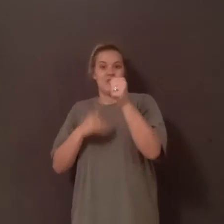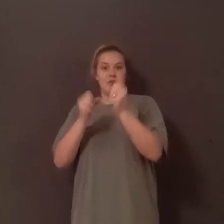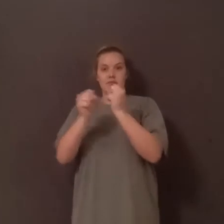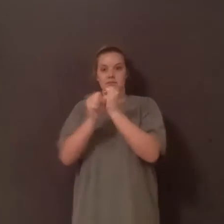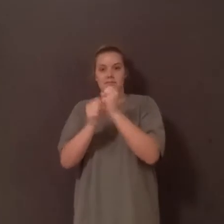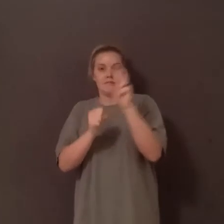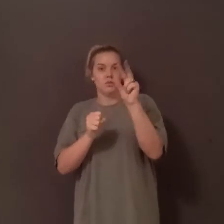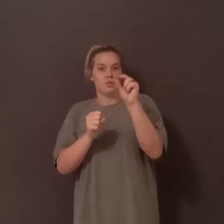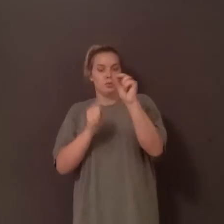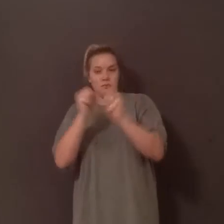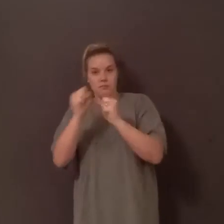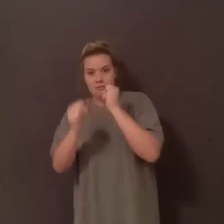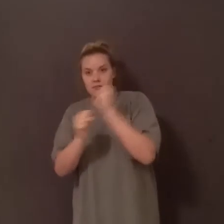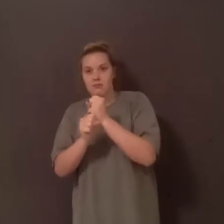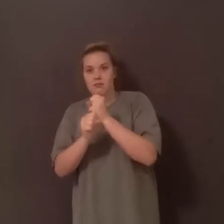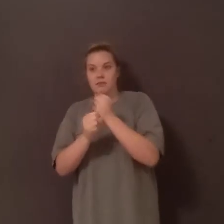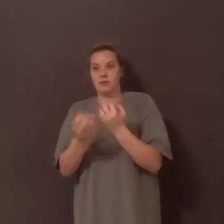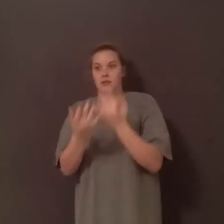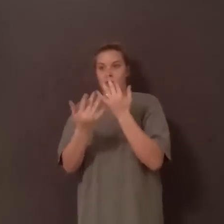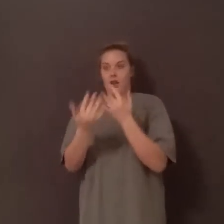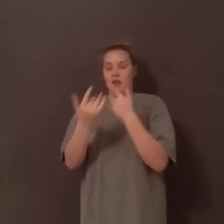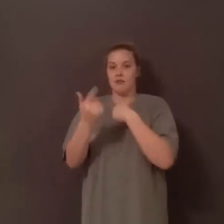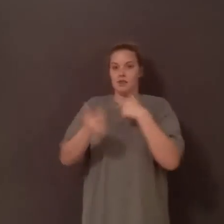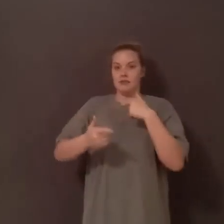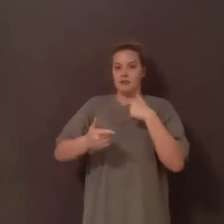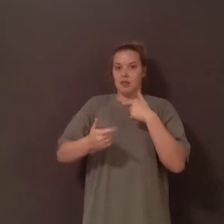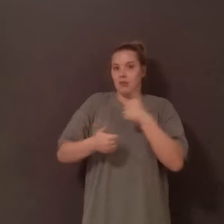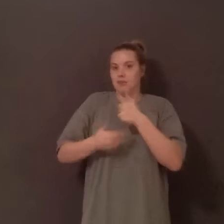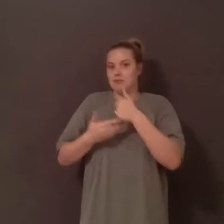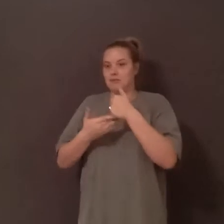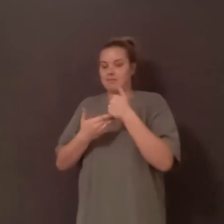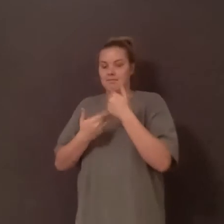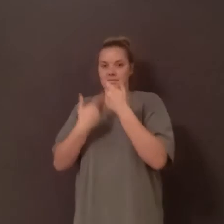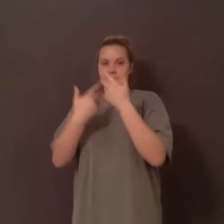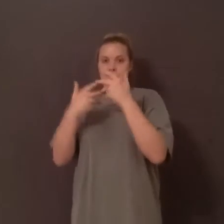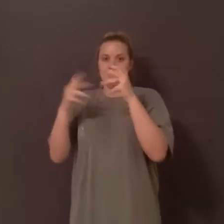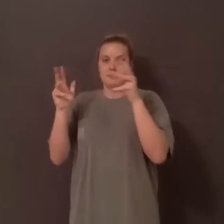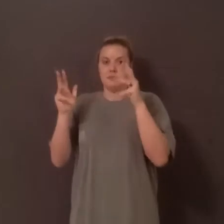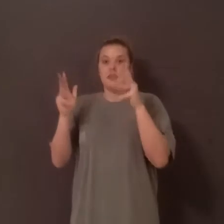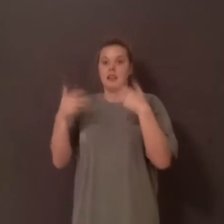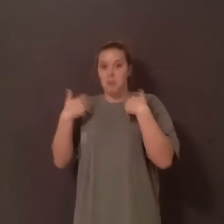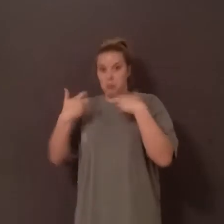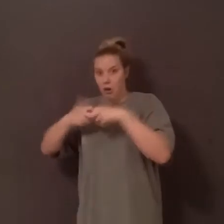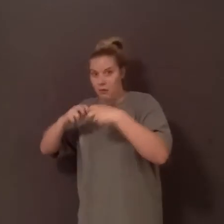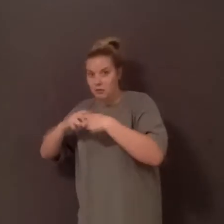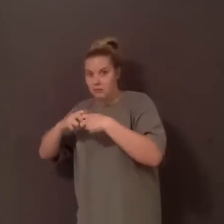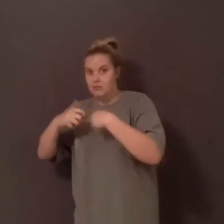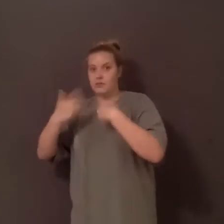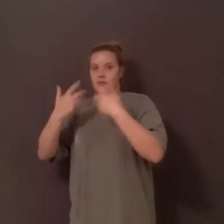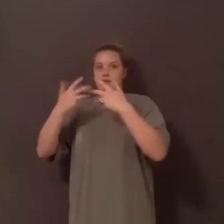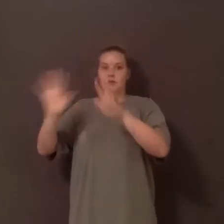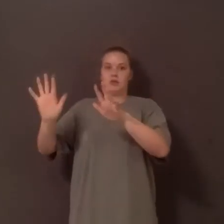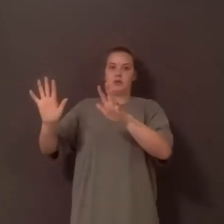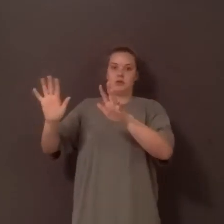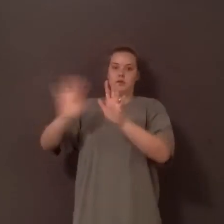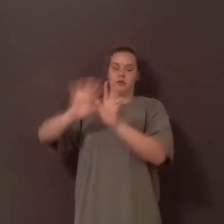was, wherever there was a fire, I was out there to put it out. Do you need a push? Maybe. The church now regards him as deeply untrustworthy.